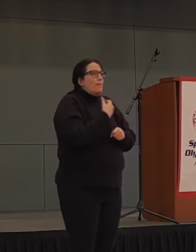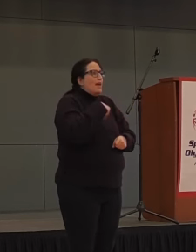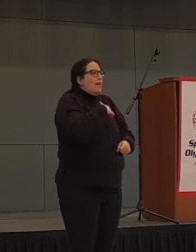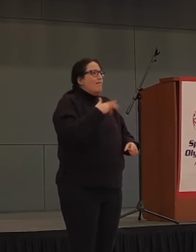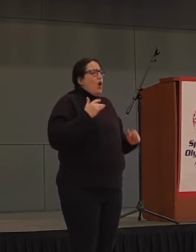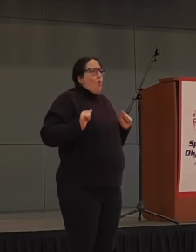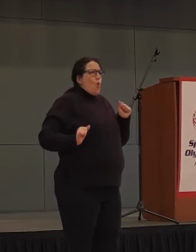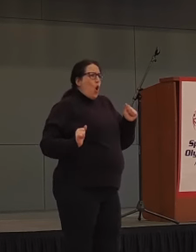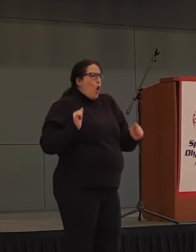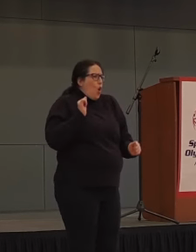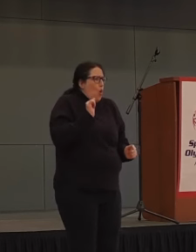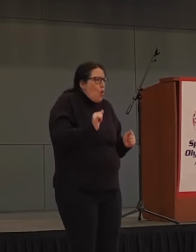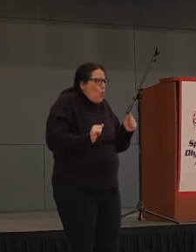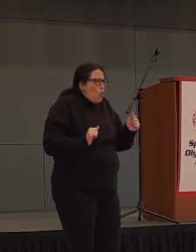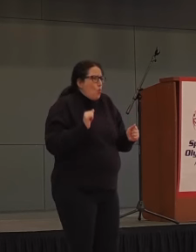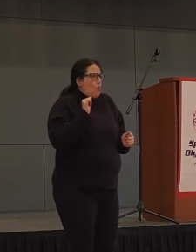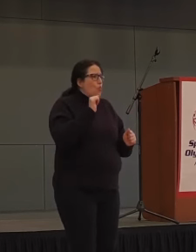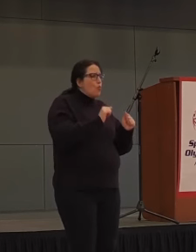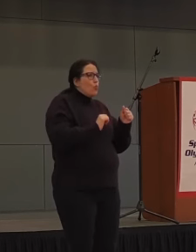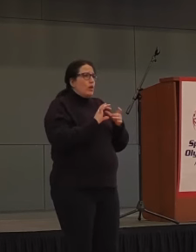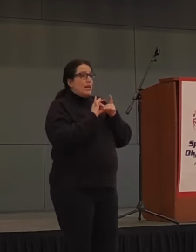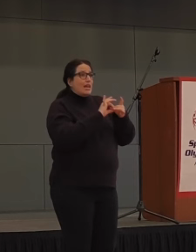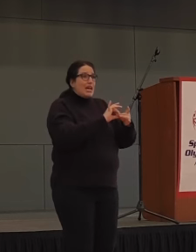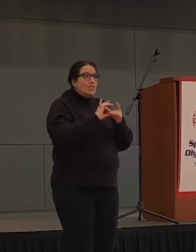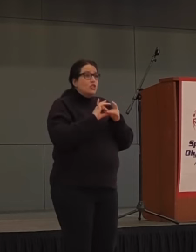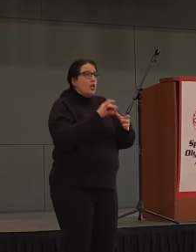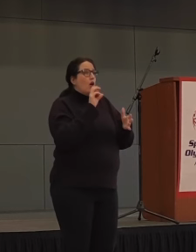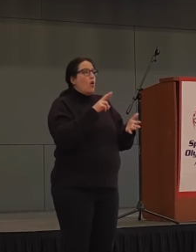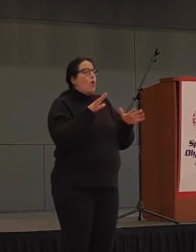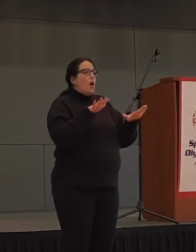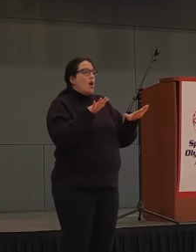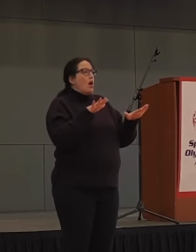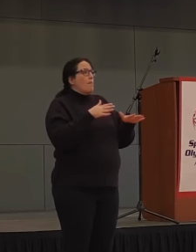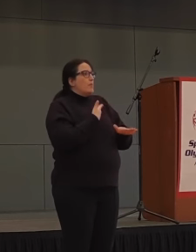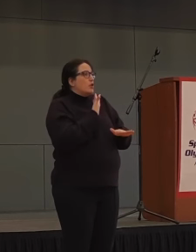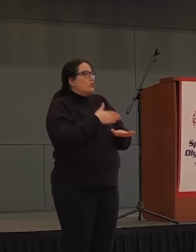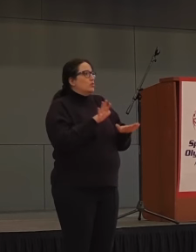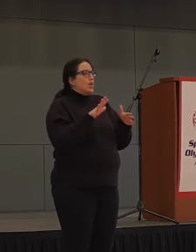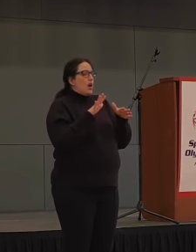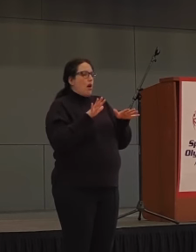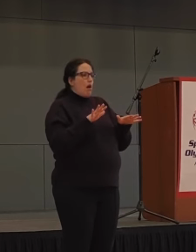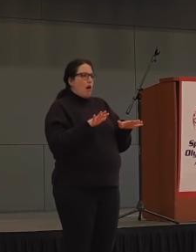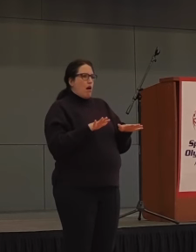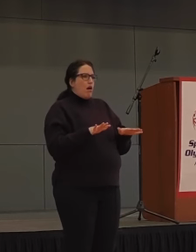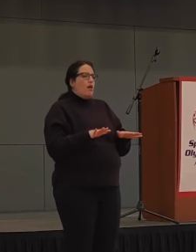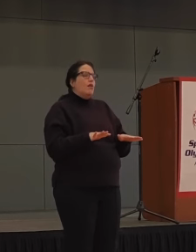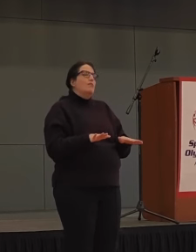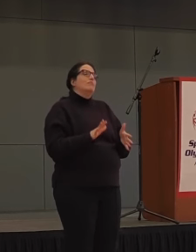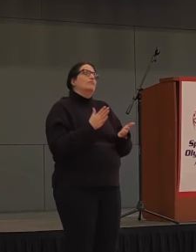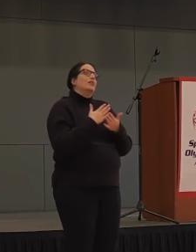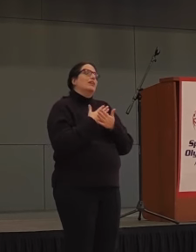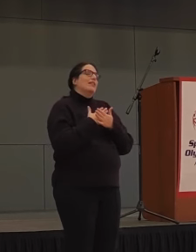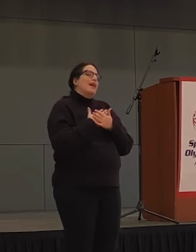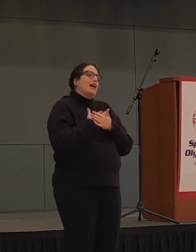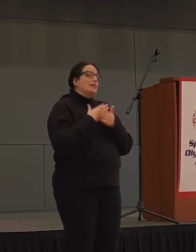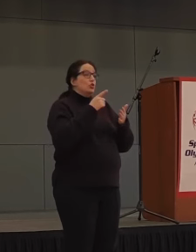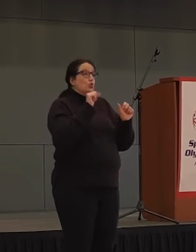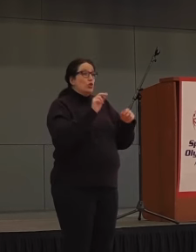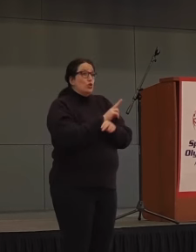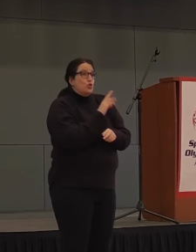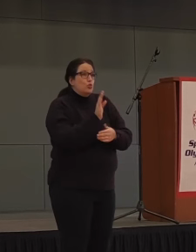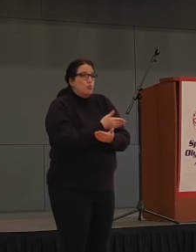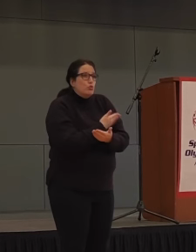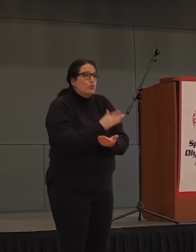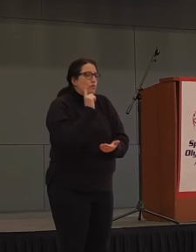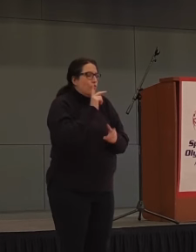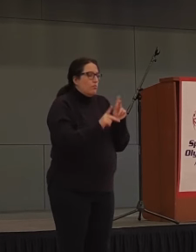us down. You can use music in times of transition, times when people are experiencing difficulties,